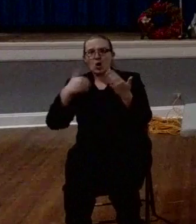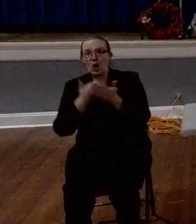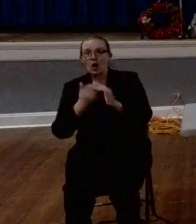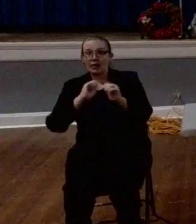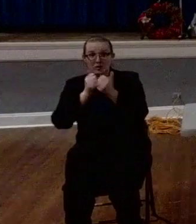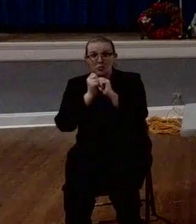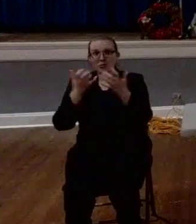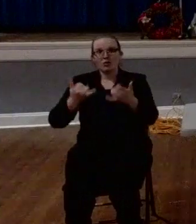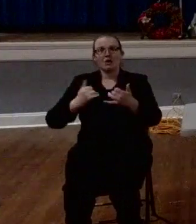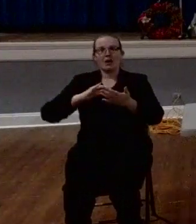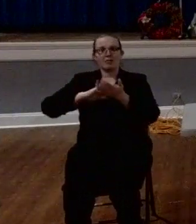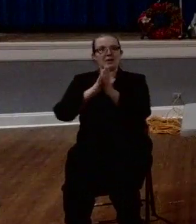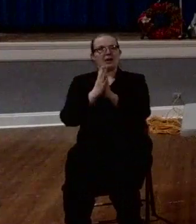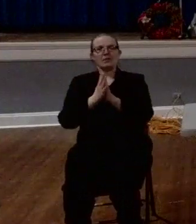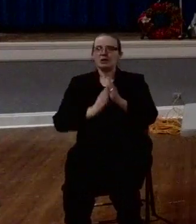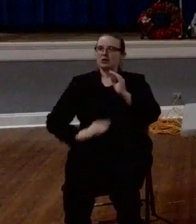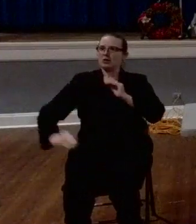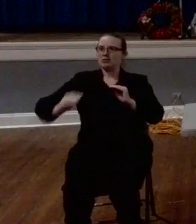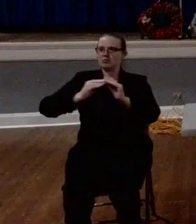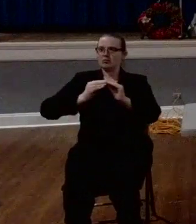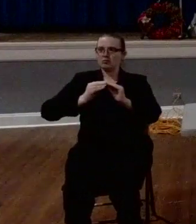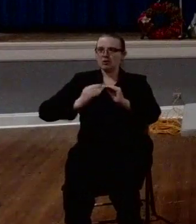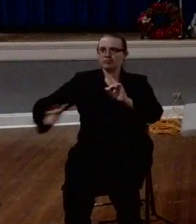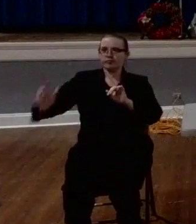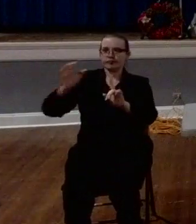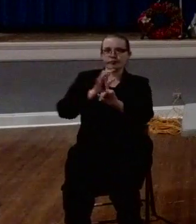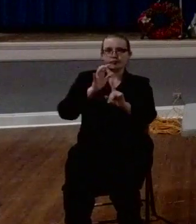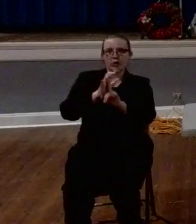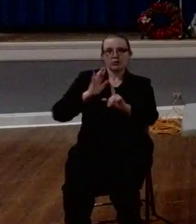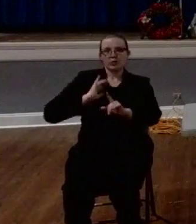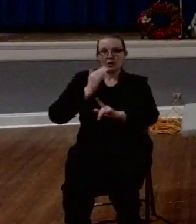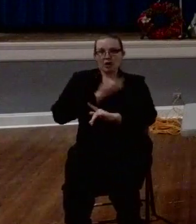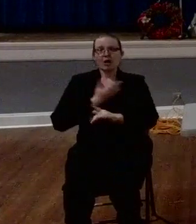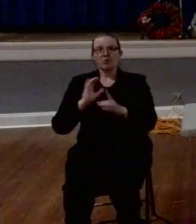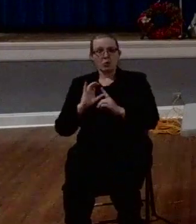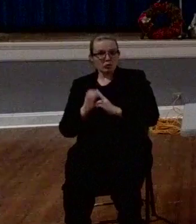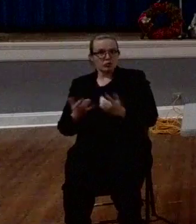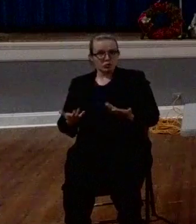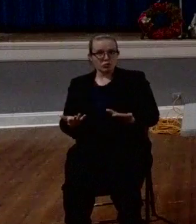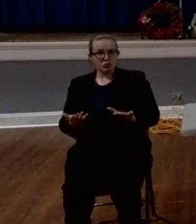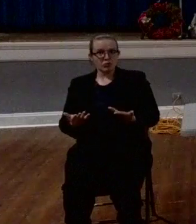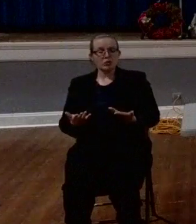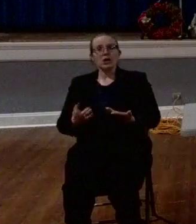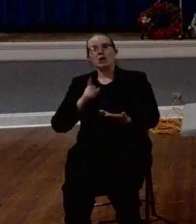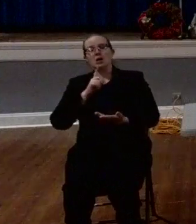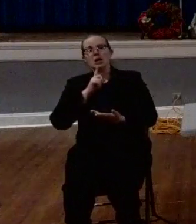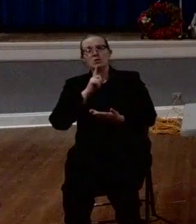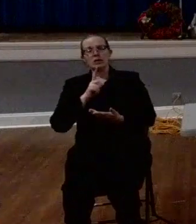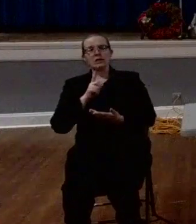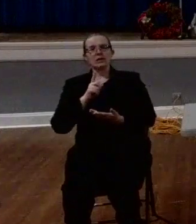coming into a fuller, bigger swing into our culture and such. And not only just